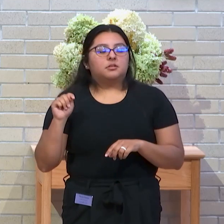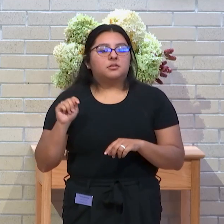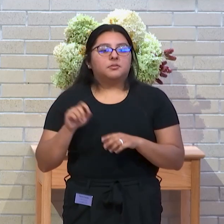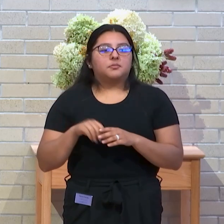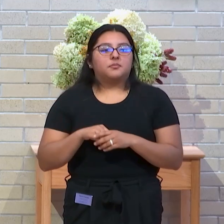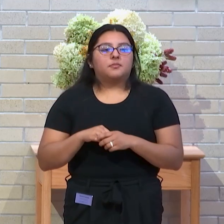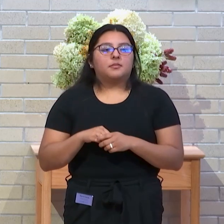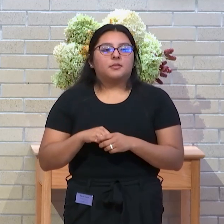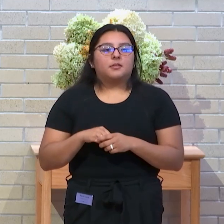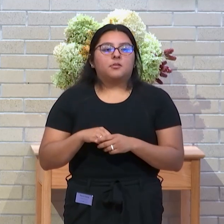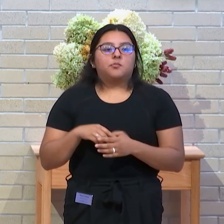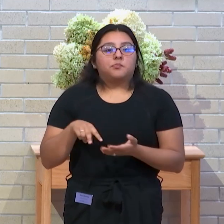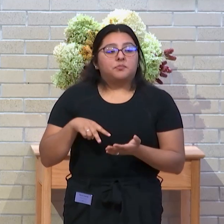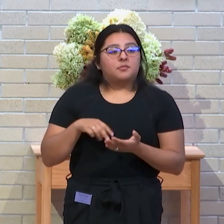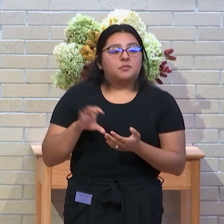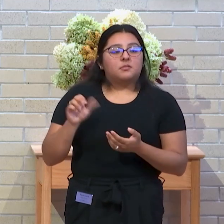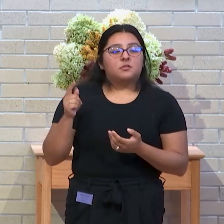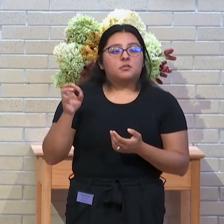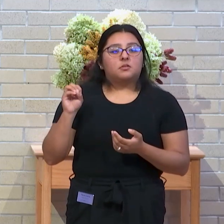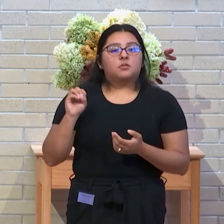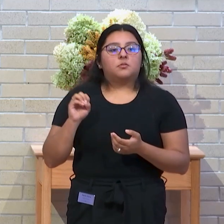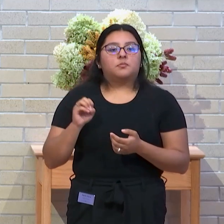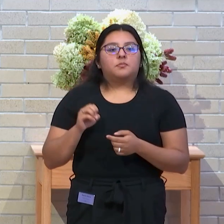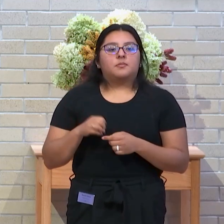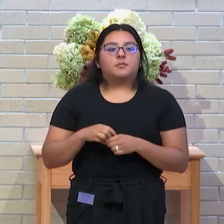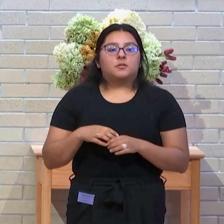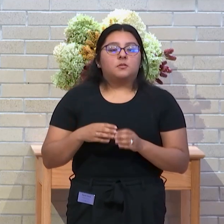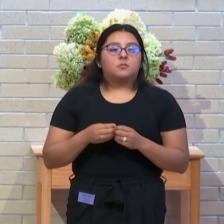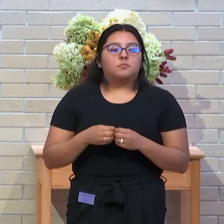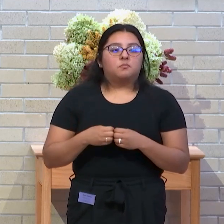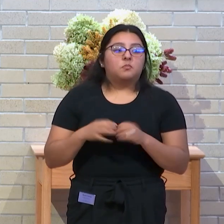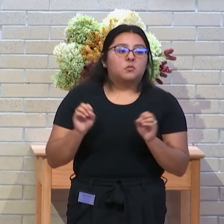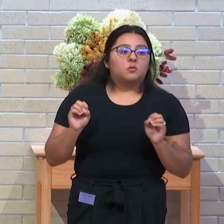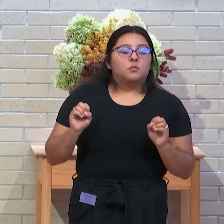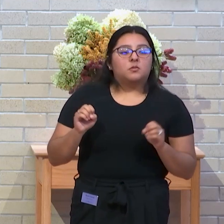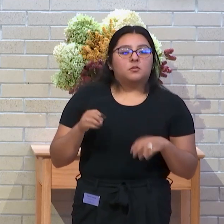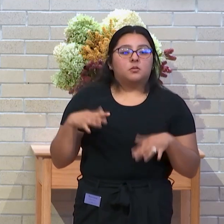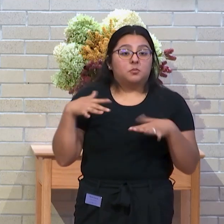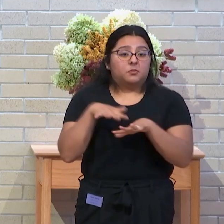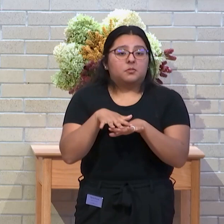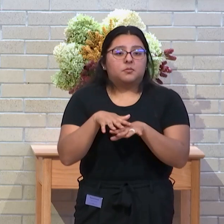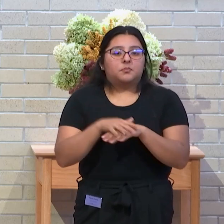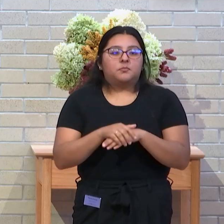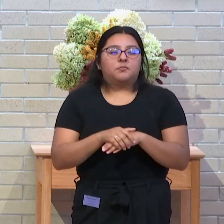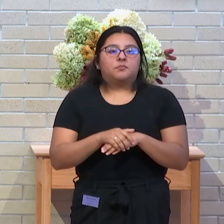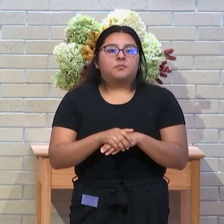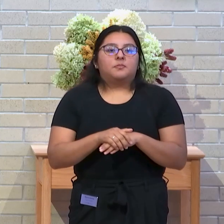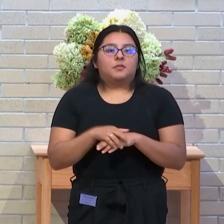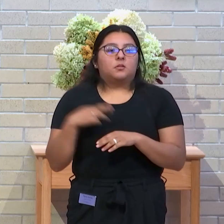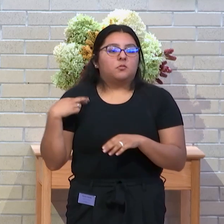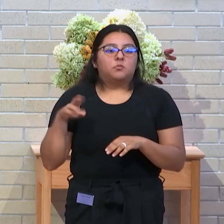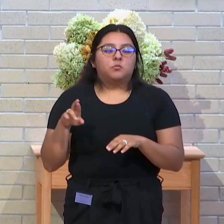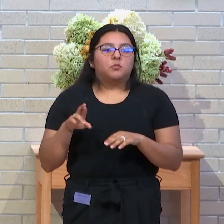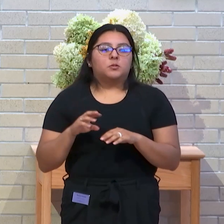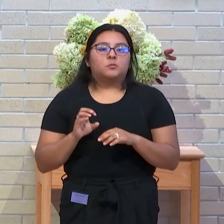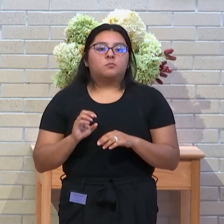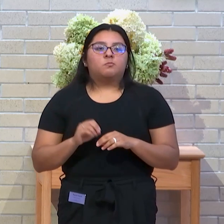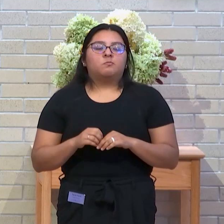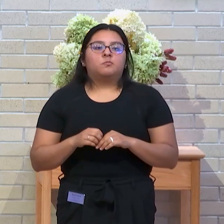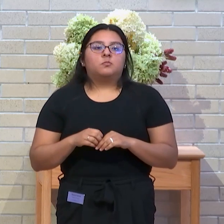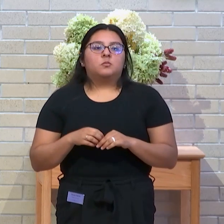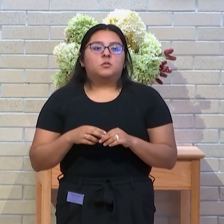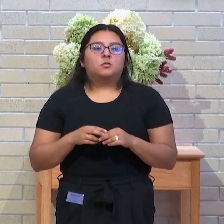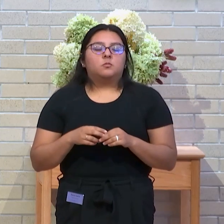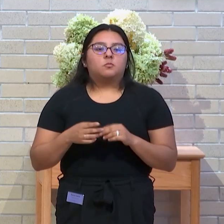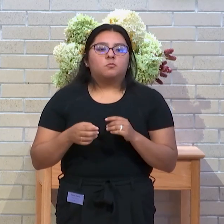kachina dances are rarely open to the public, but it is because the kachina religion is not something you can access on the internet, and